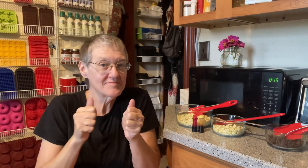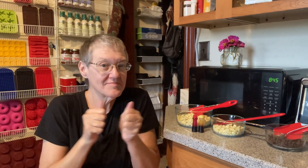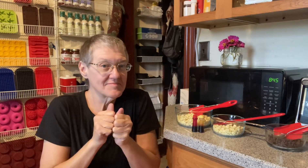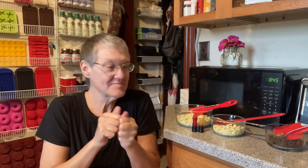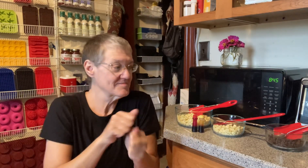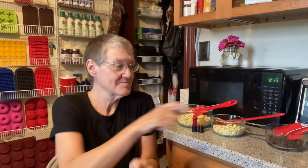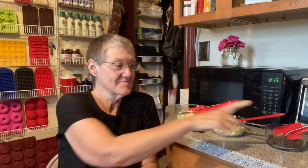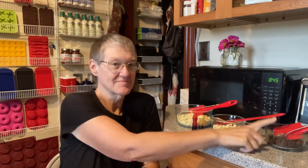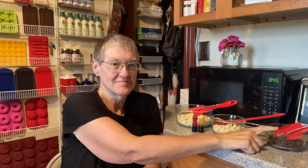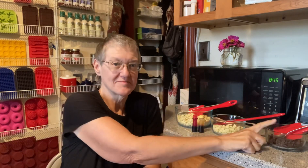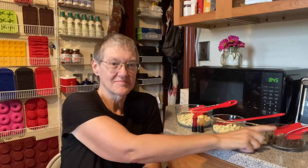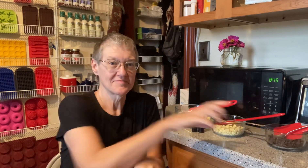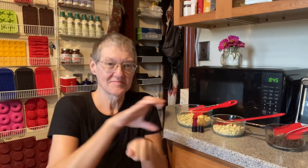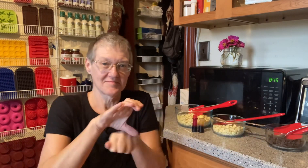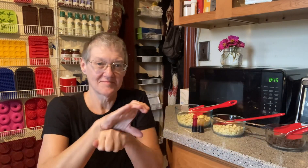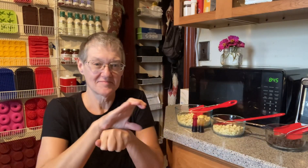Let's start with the milk chocolate.